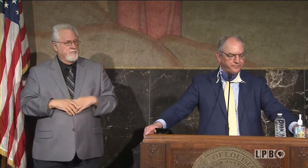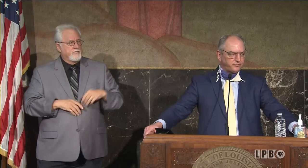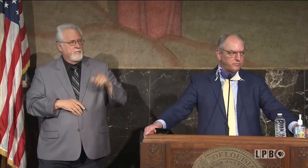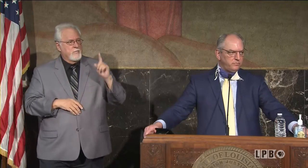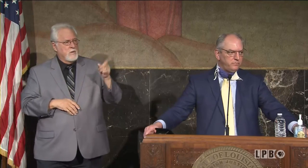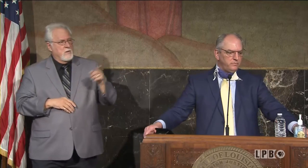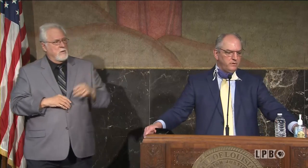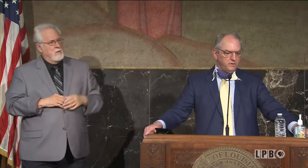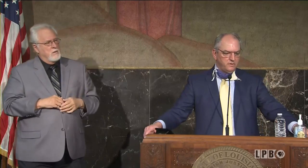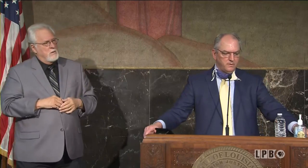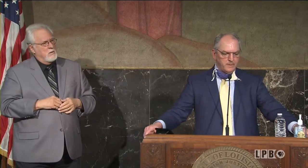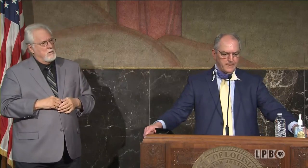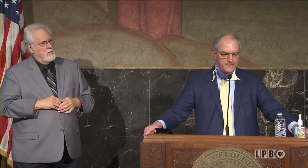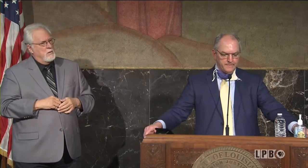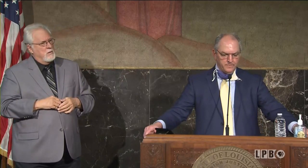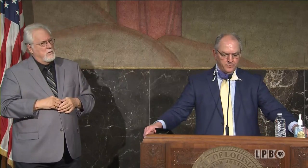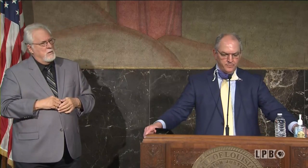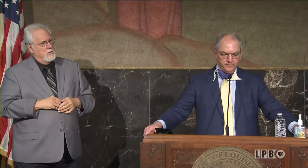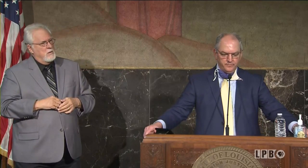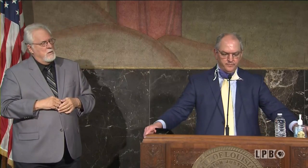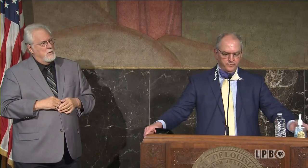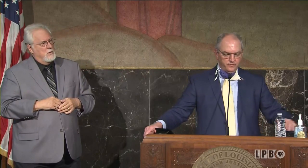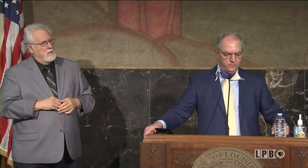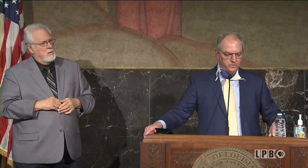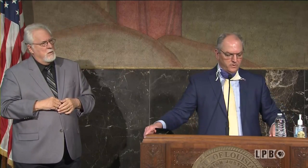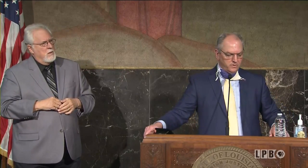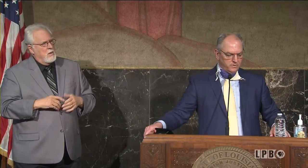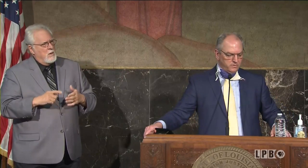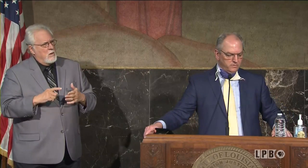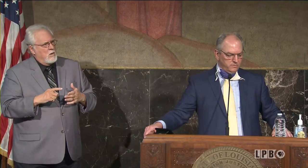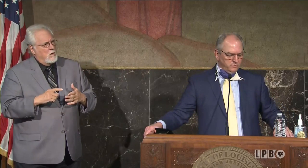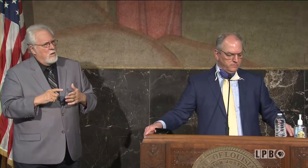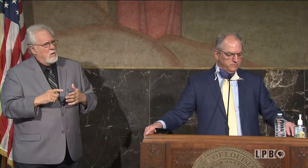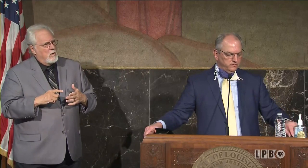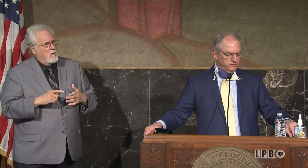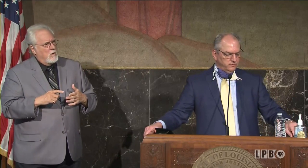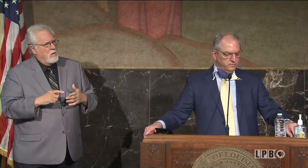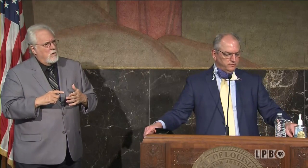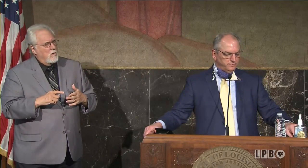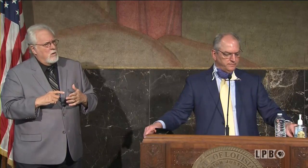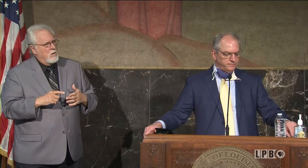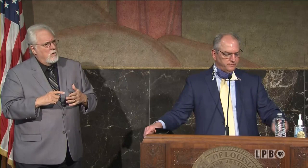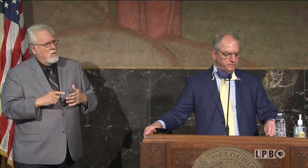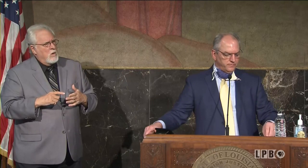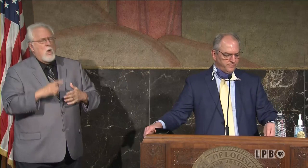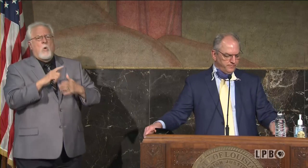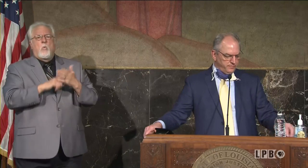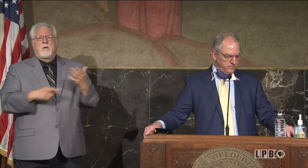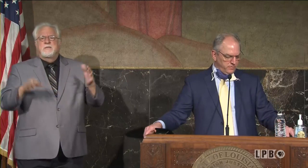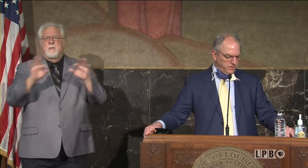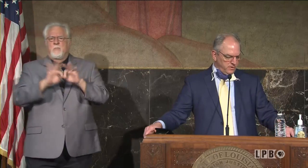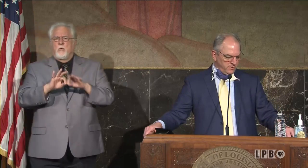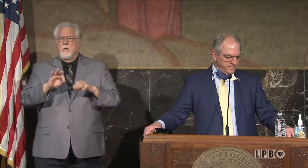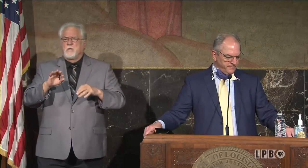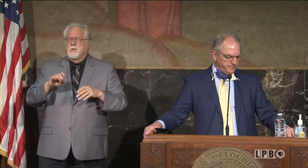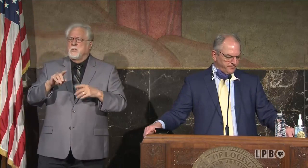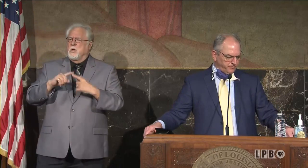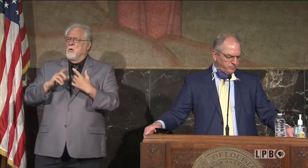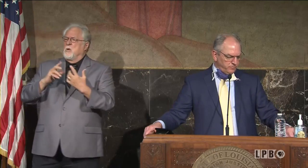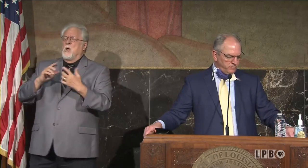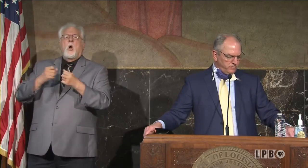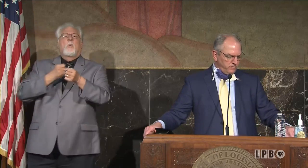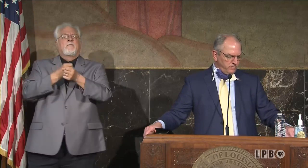ma'am. What does enforcement look like from your perspective? Is it engaging the local police to get them to go